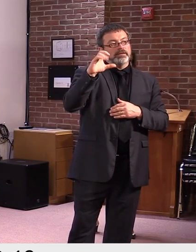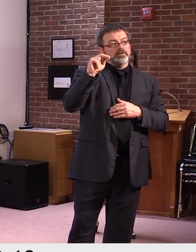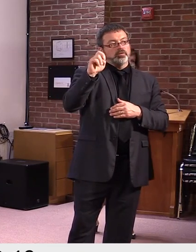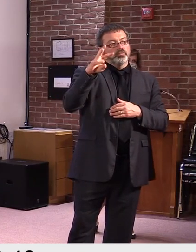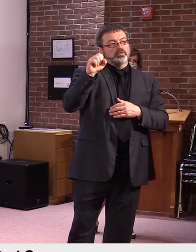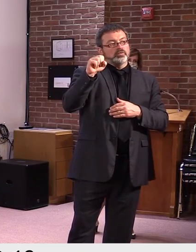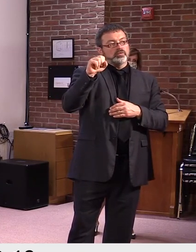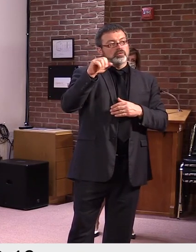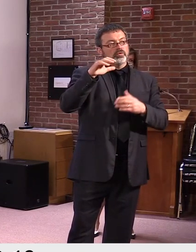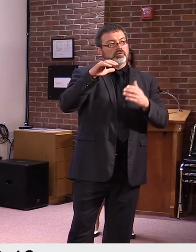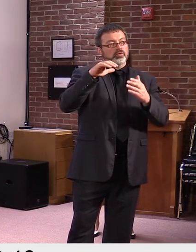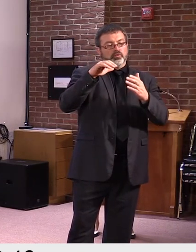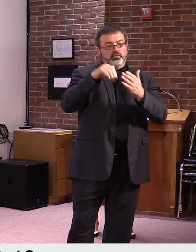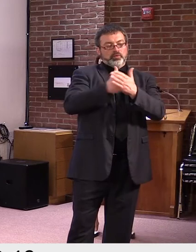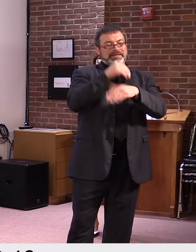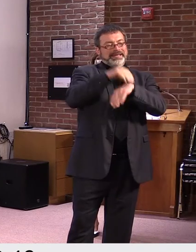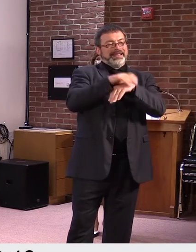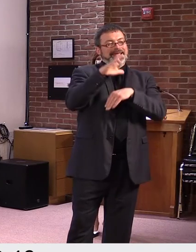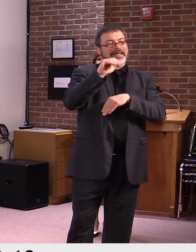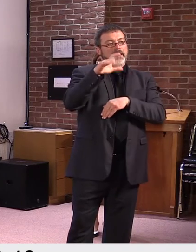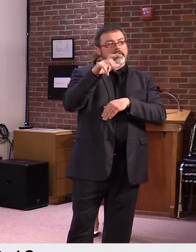It seems like you saved the best for last.